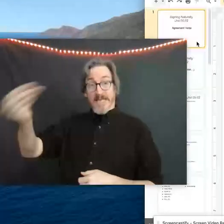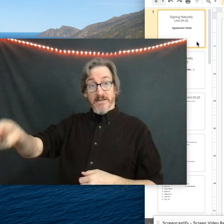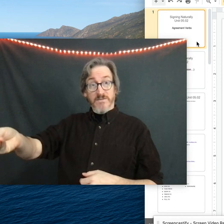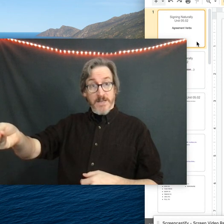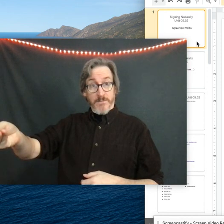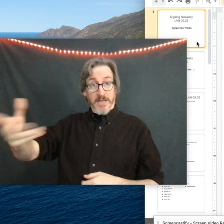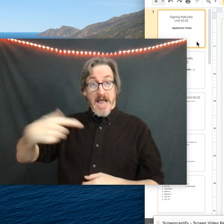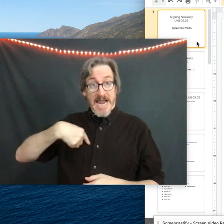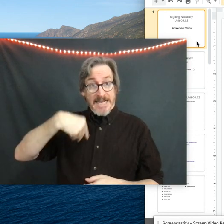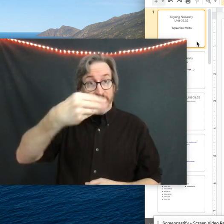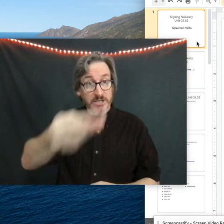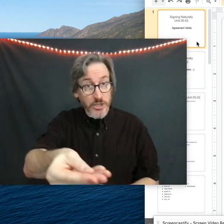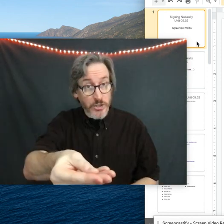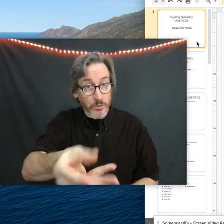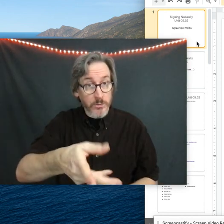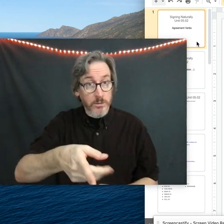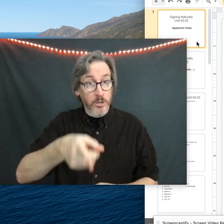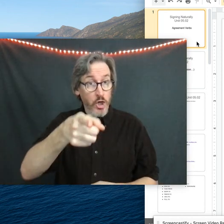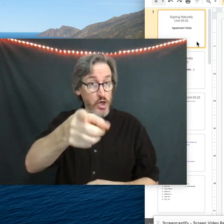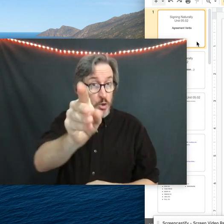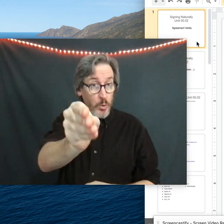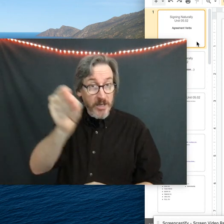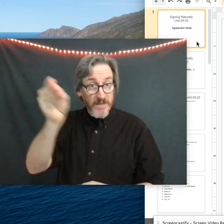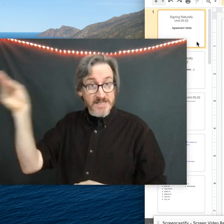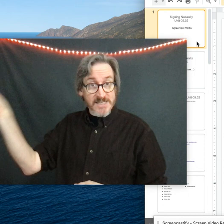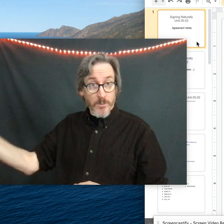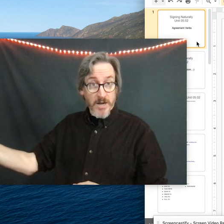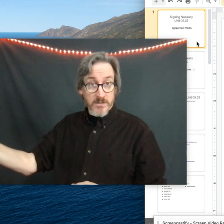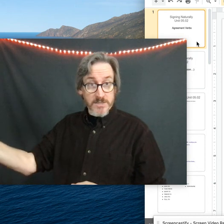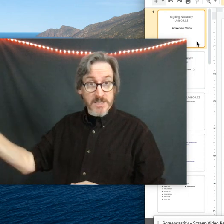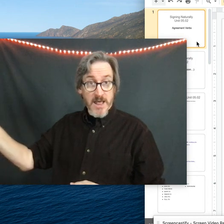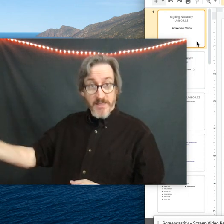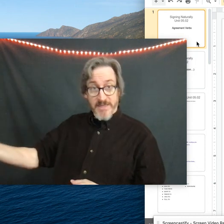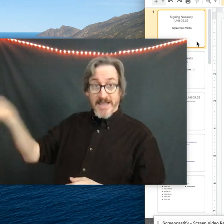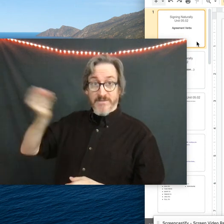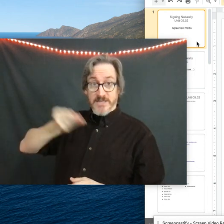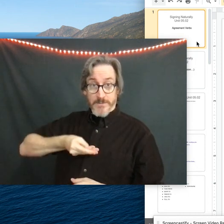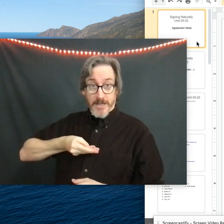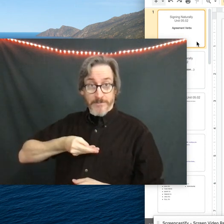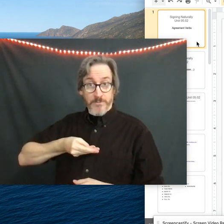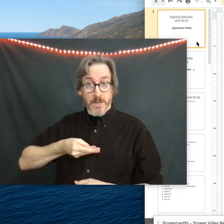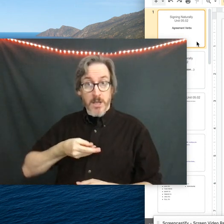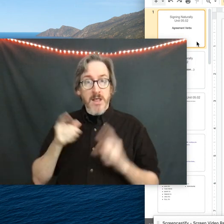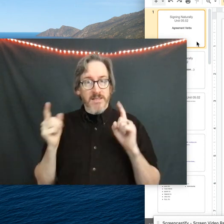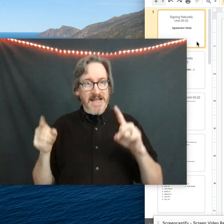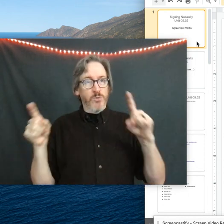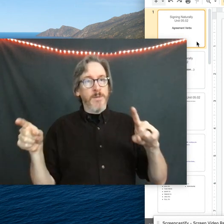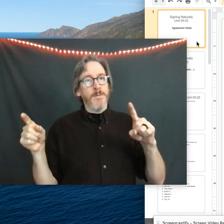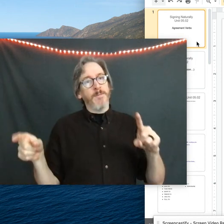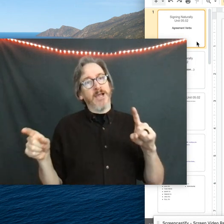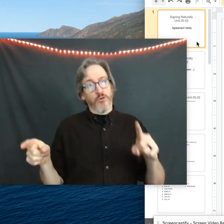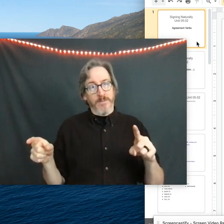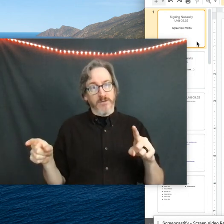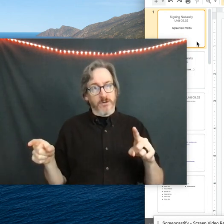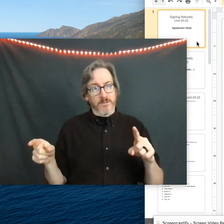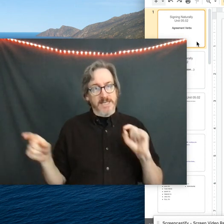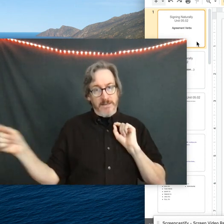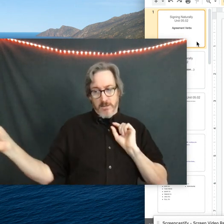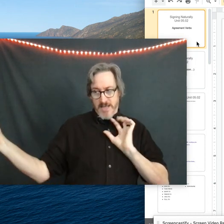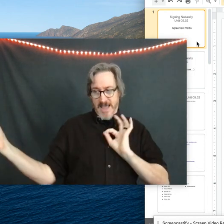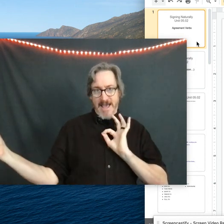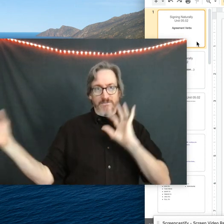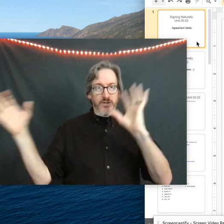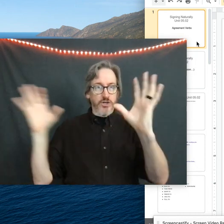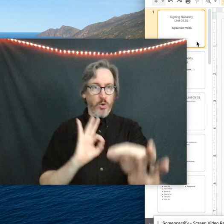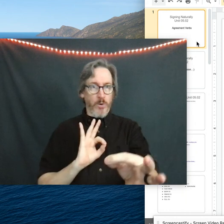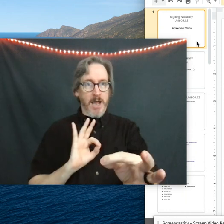to give something. I give it to you, you give it to someone else, they give it to me. That's what we mean by agreement verbs.